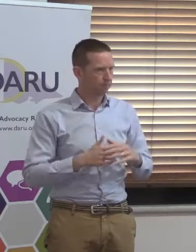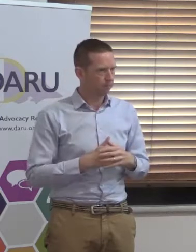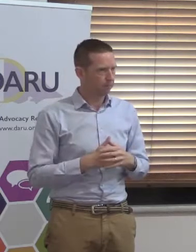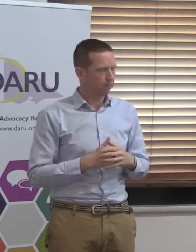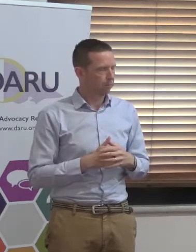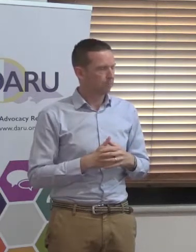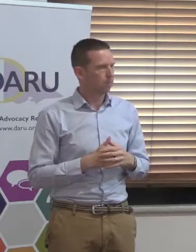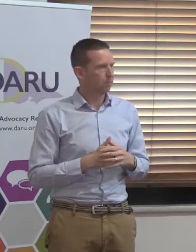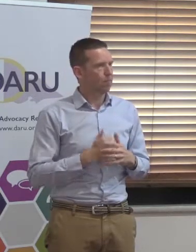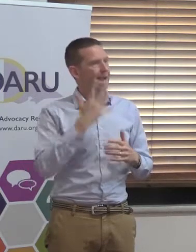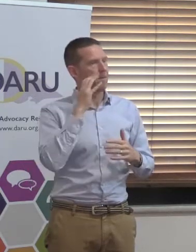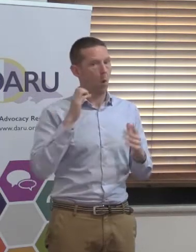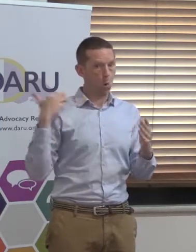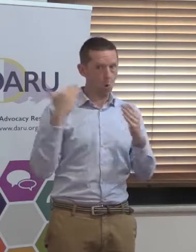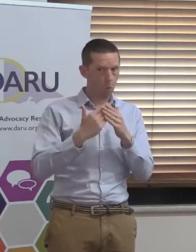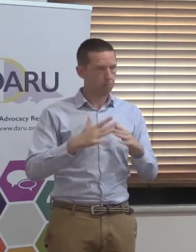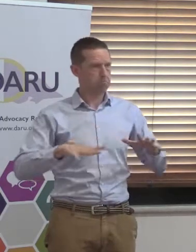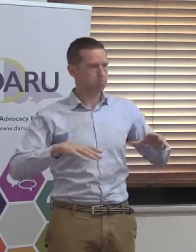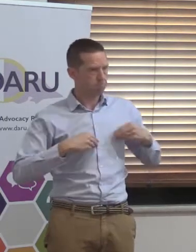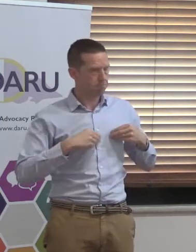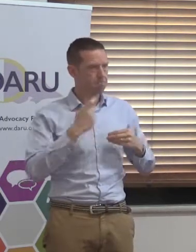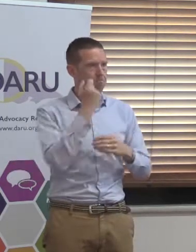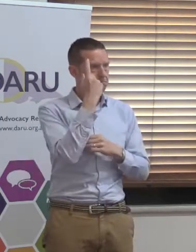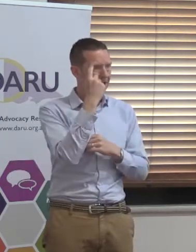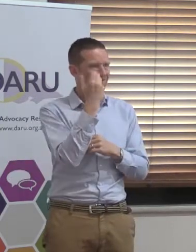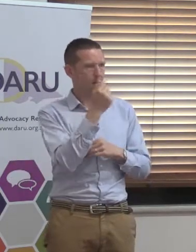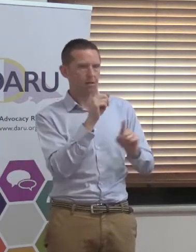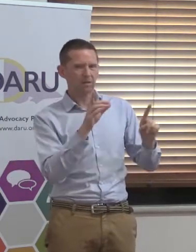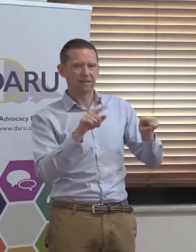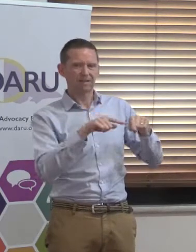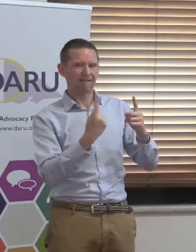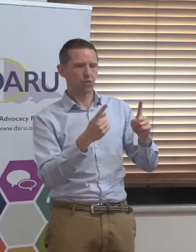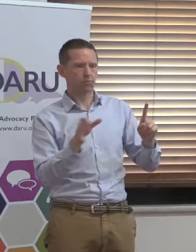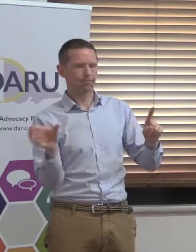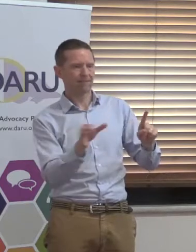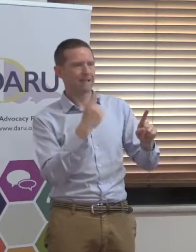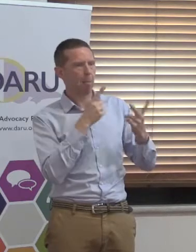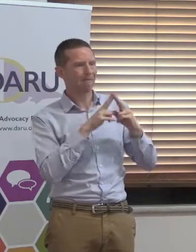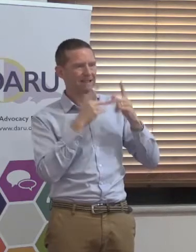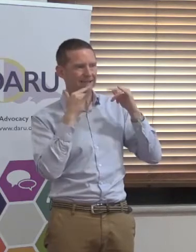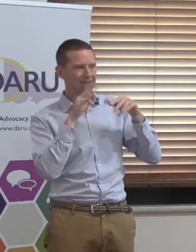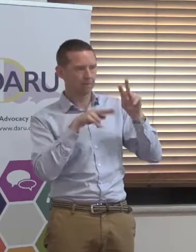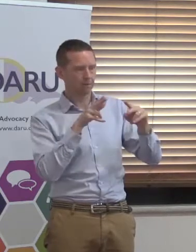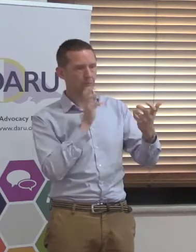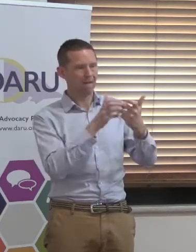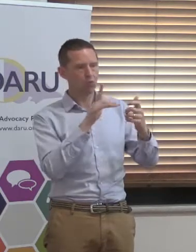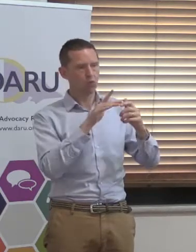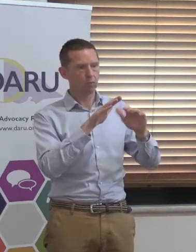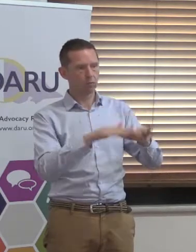that acknowledgement of more appropriate assessments for students with no